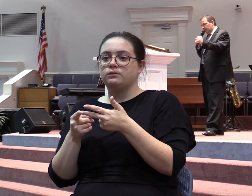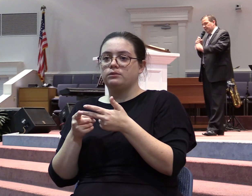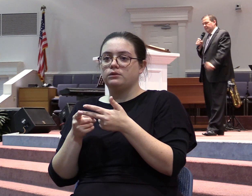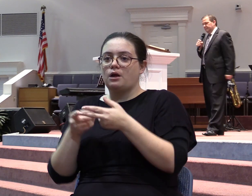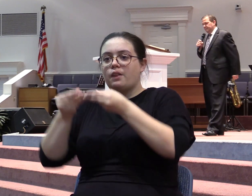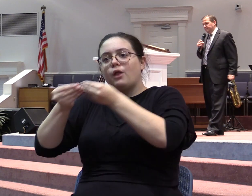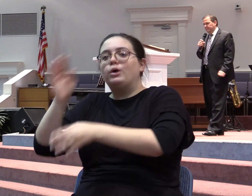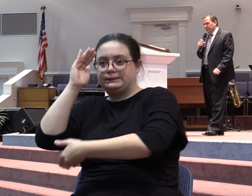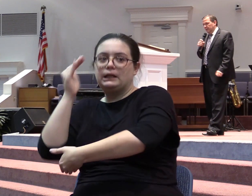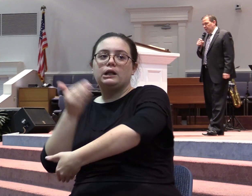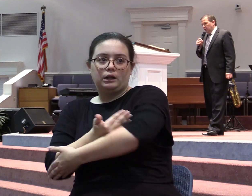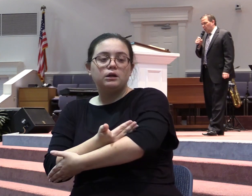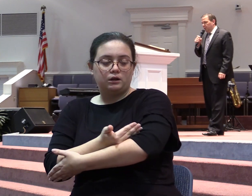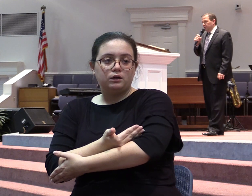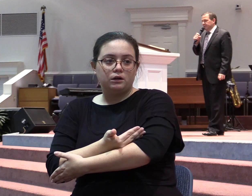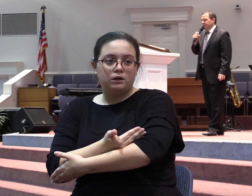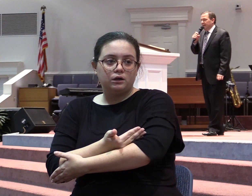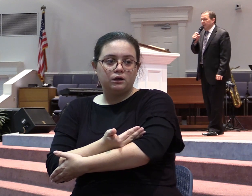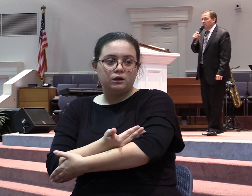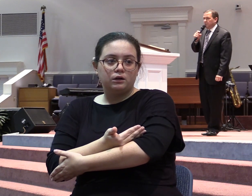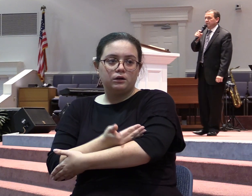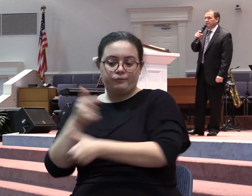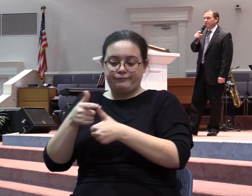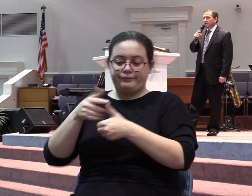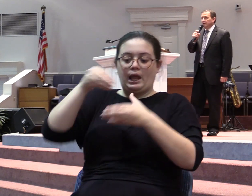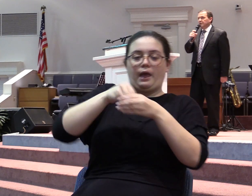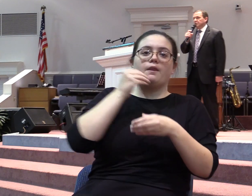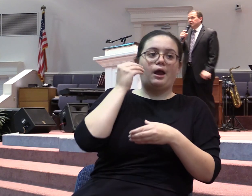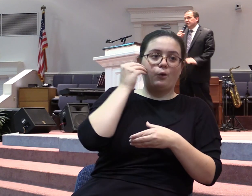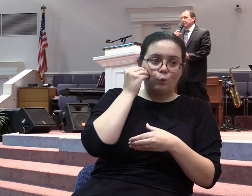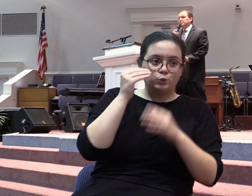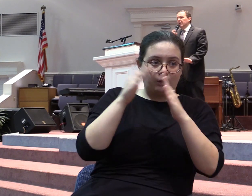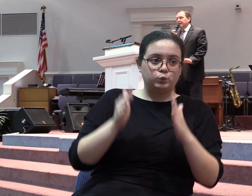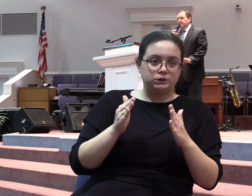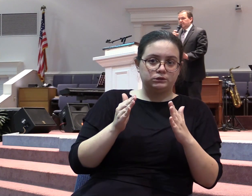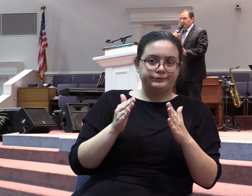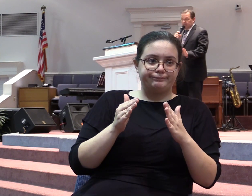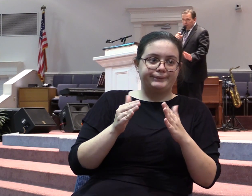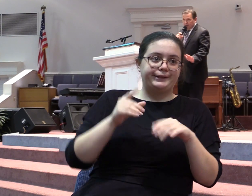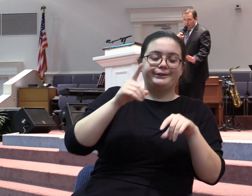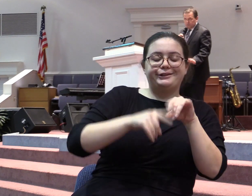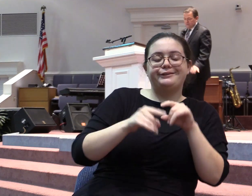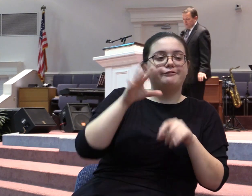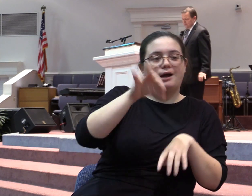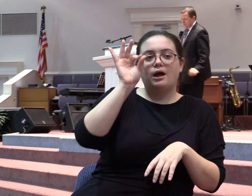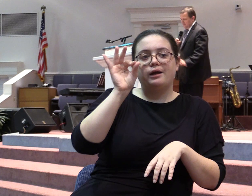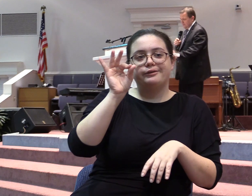lost son. The coin was in the house, just displaced in the